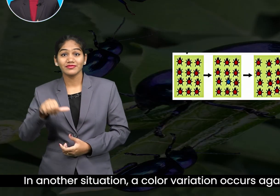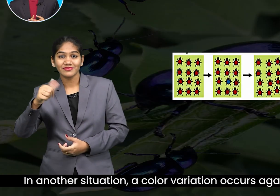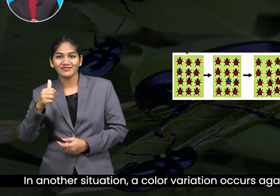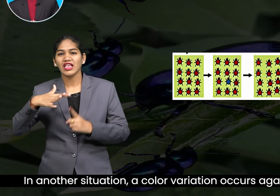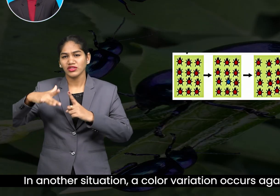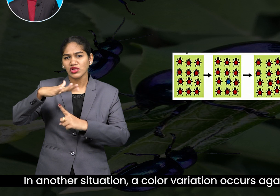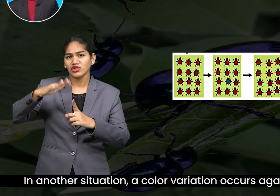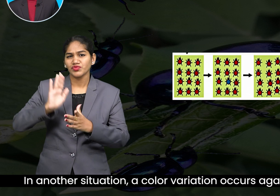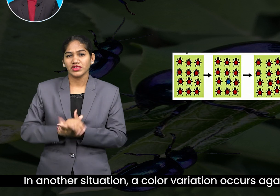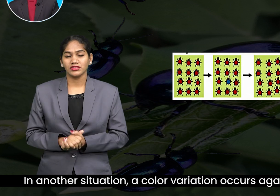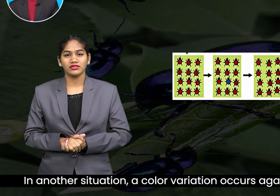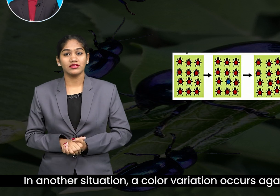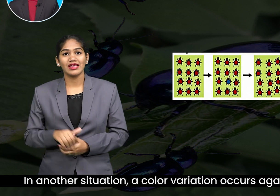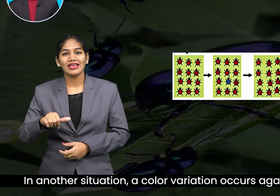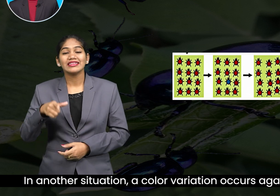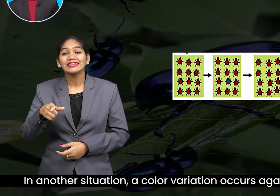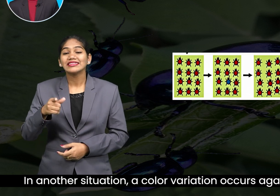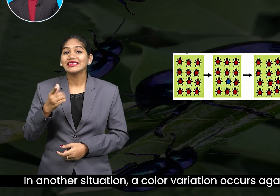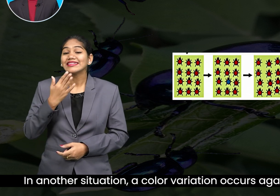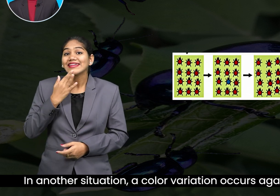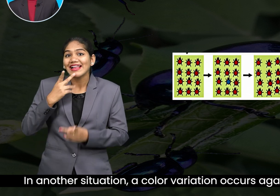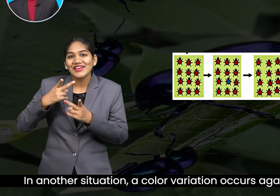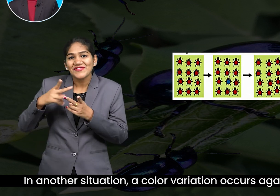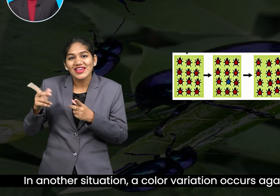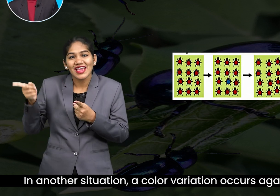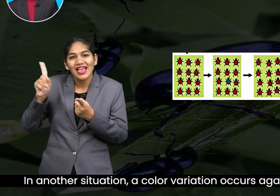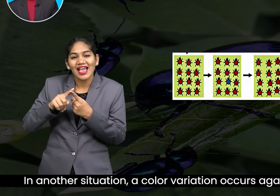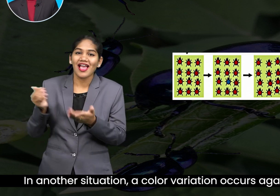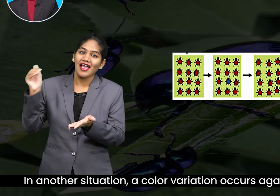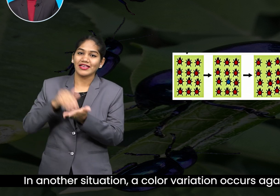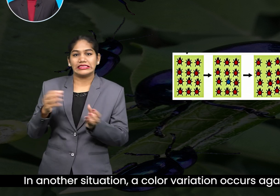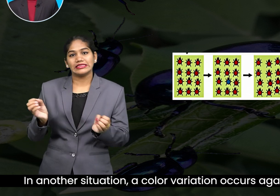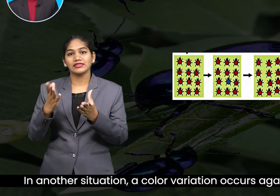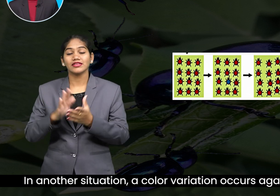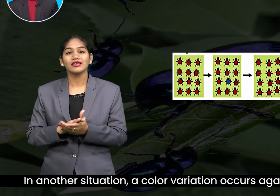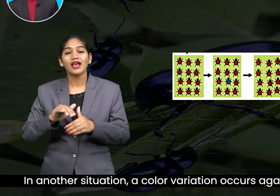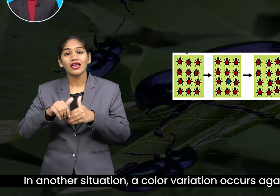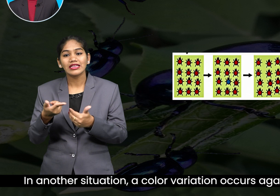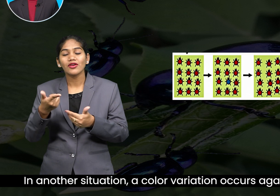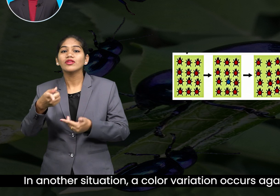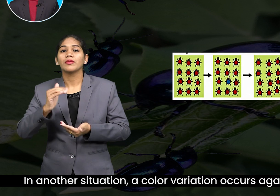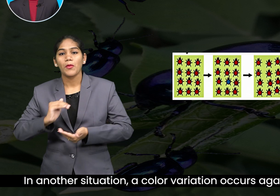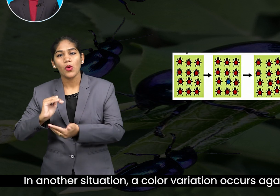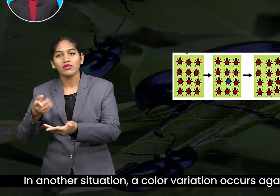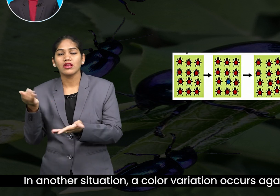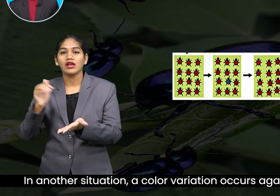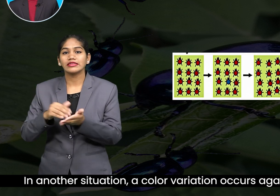In another situation, a color variation occurs again in the progeny,